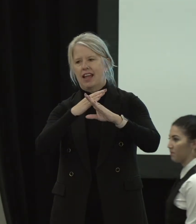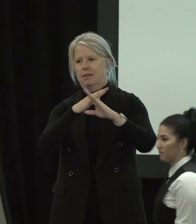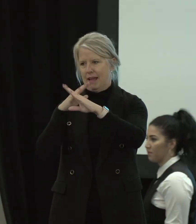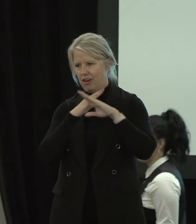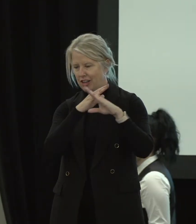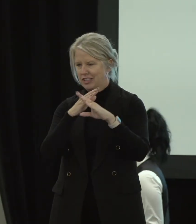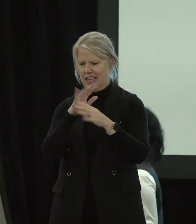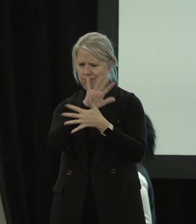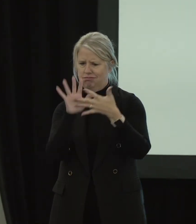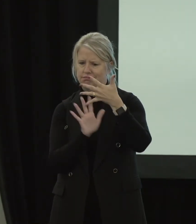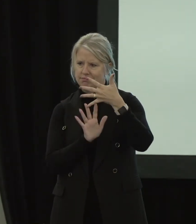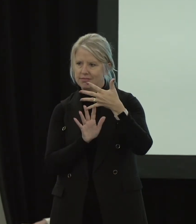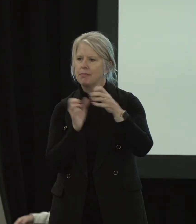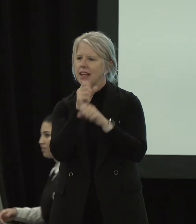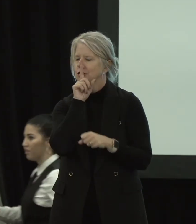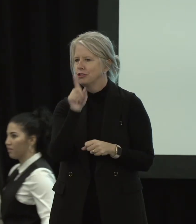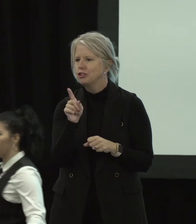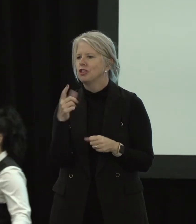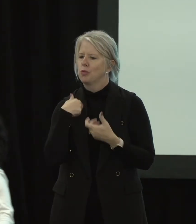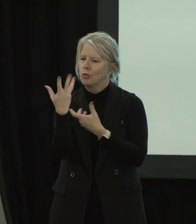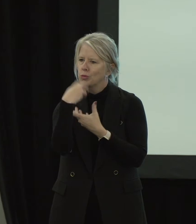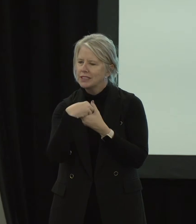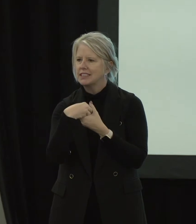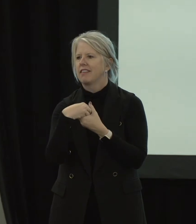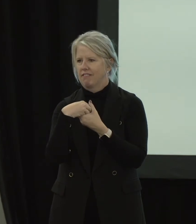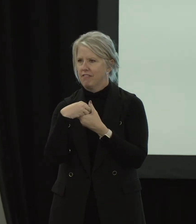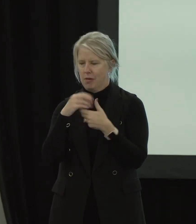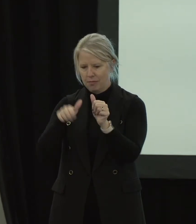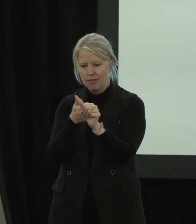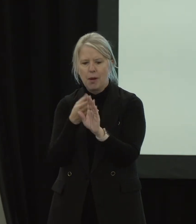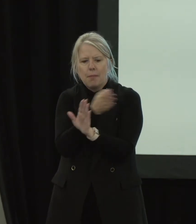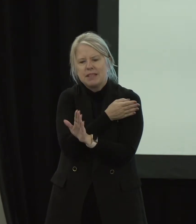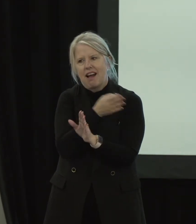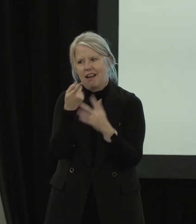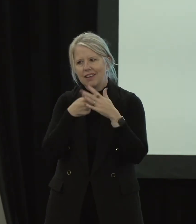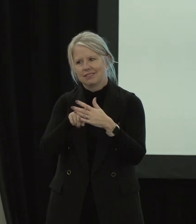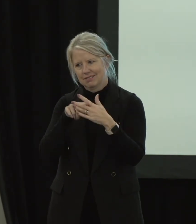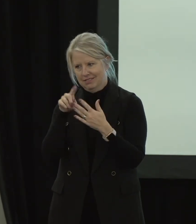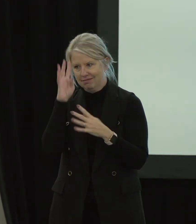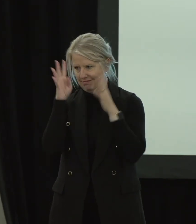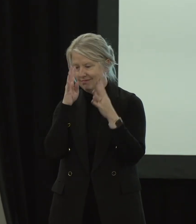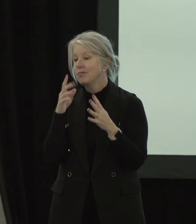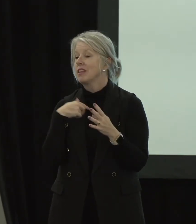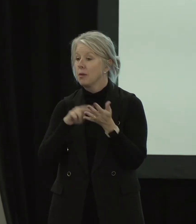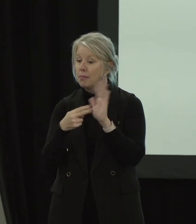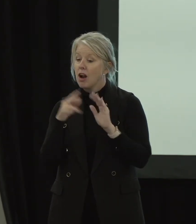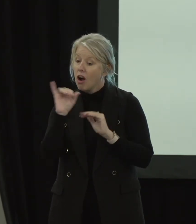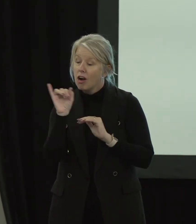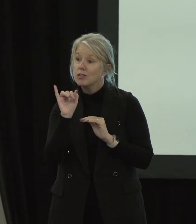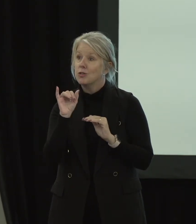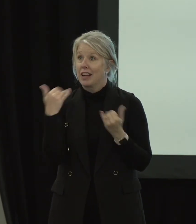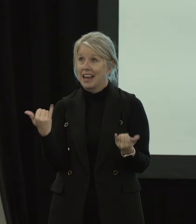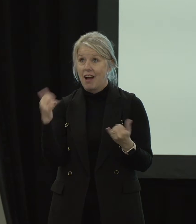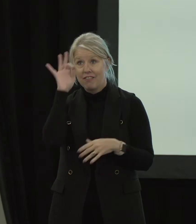of priority areas, ensuring we are inclusive by design. but it is also about changing existing federal